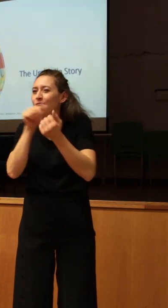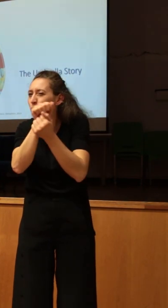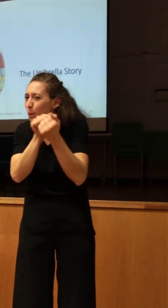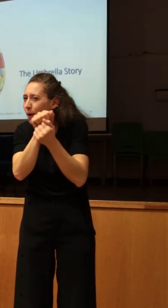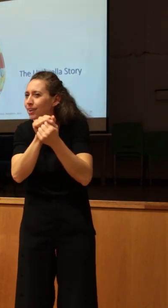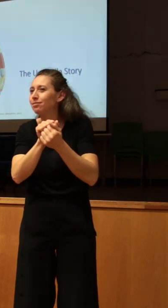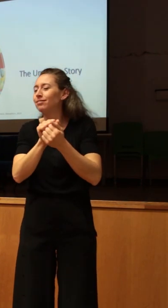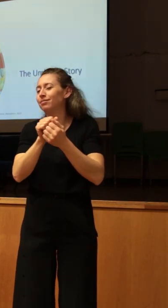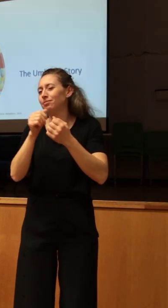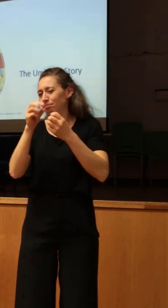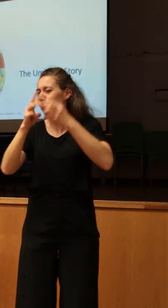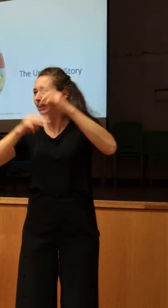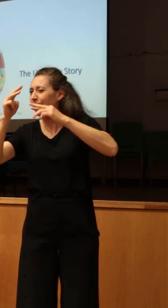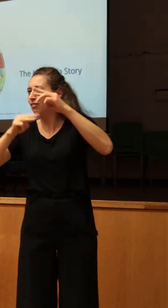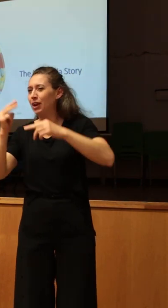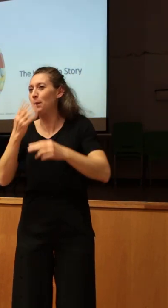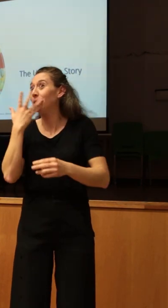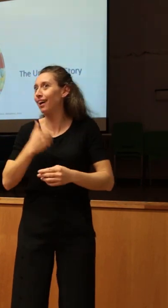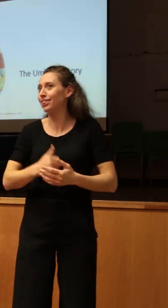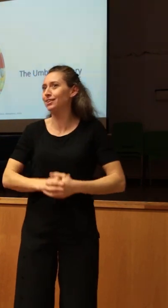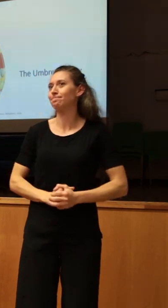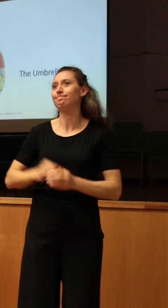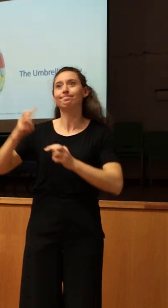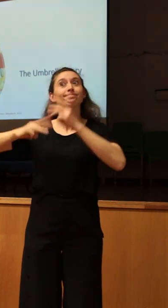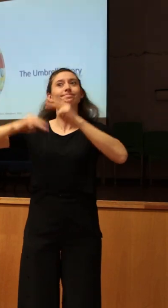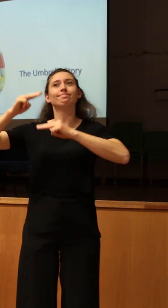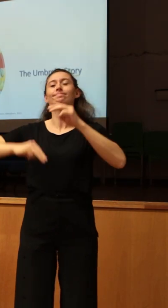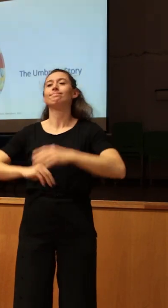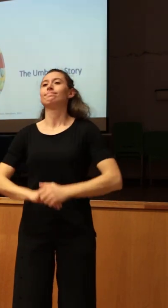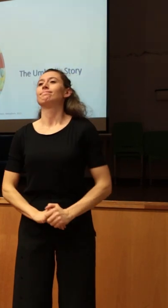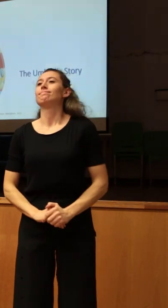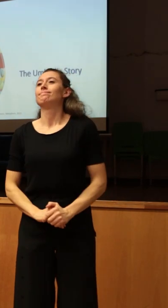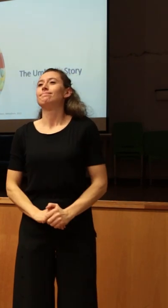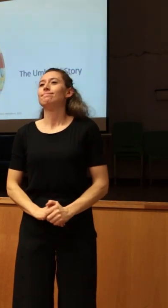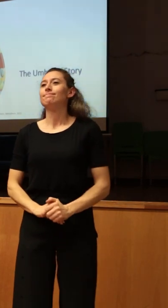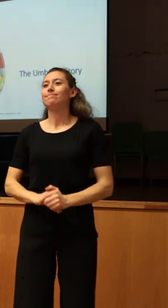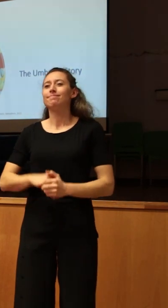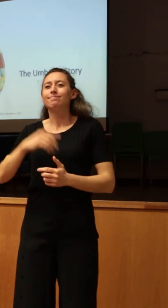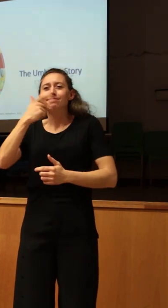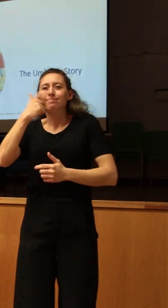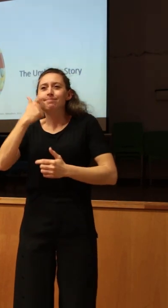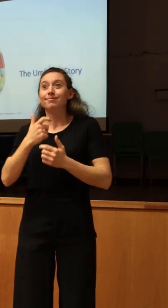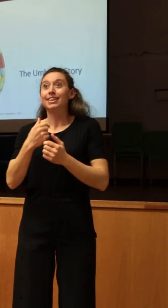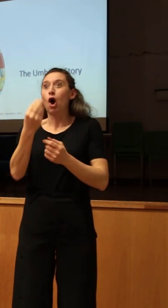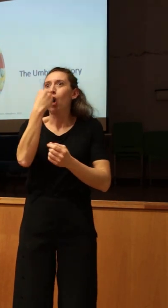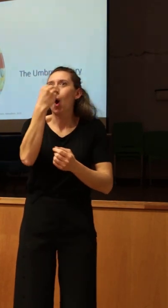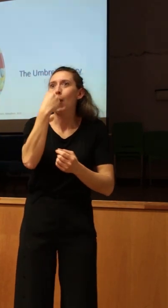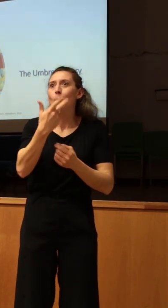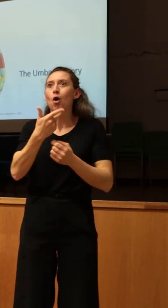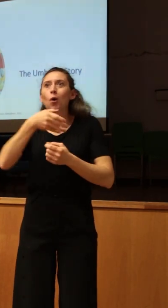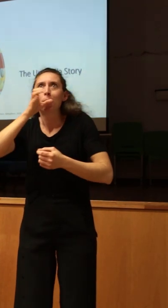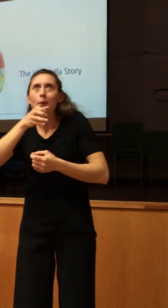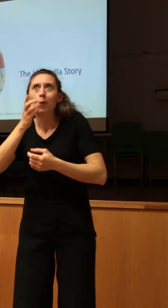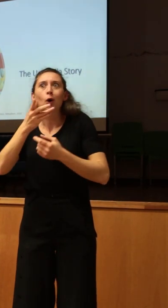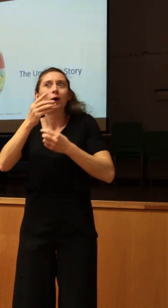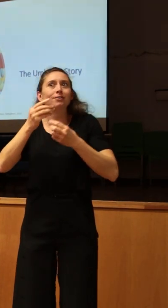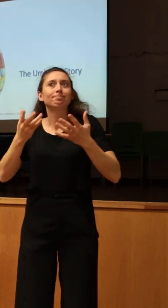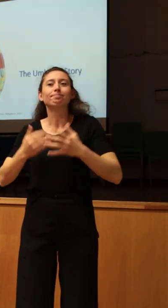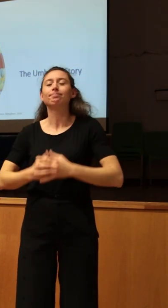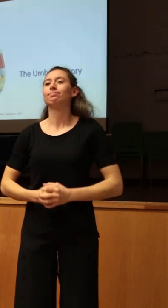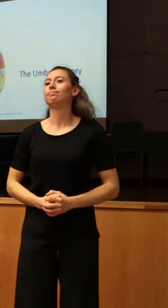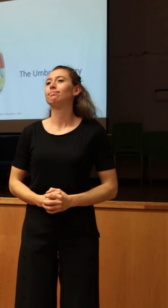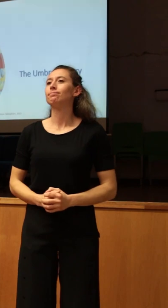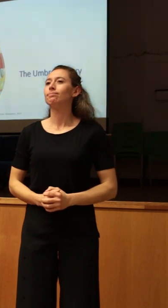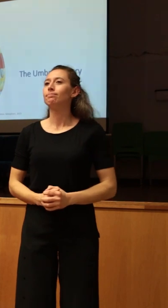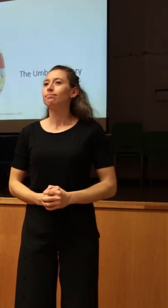idioma. I love metaphors. Me encantan las metáforas. I eat it, drink it. Las yeah. Como, las bebo. Did I answer your